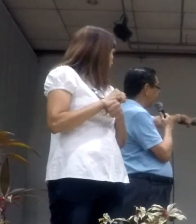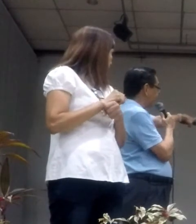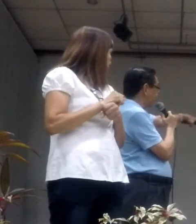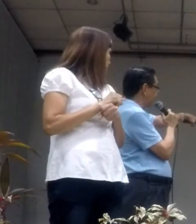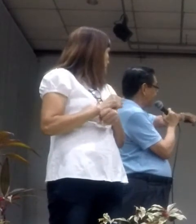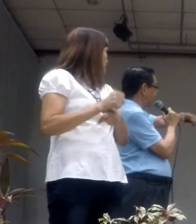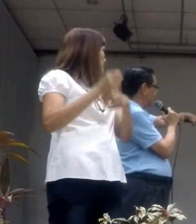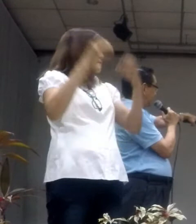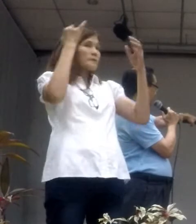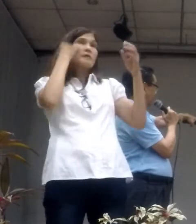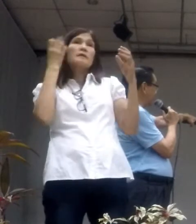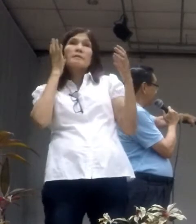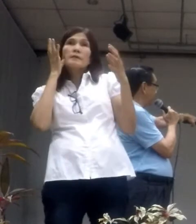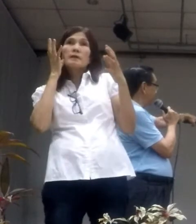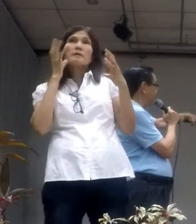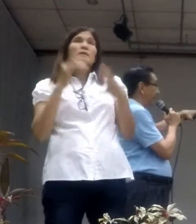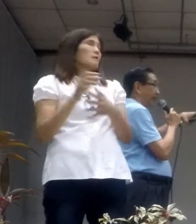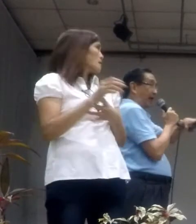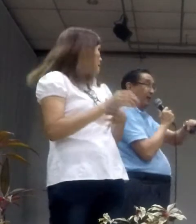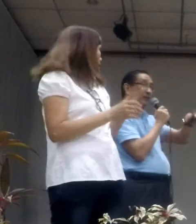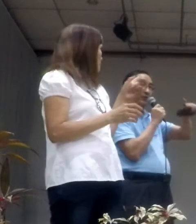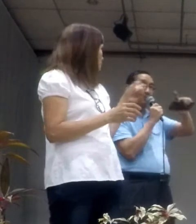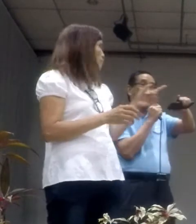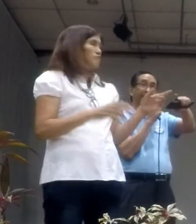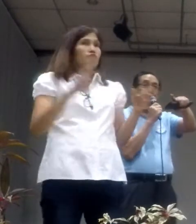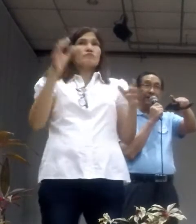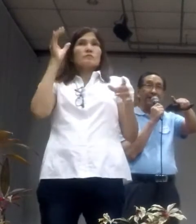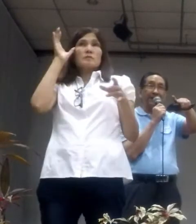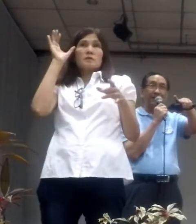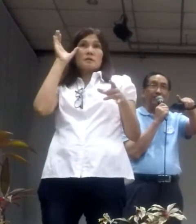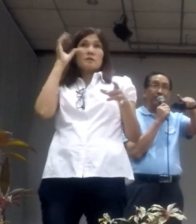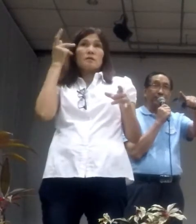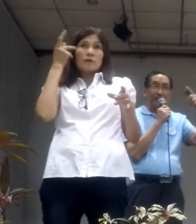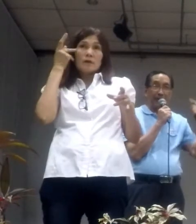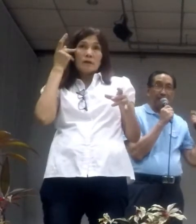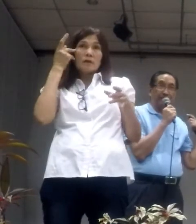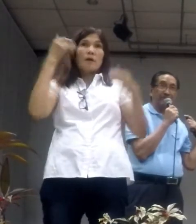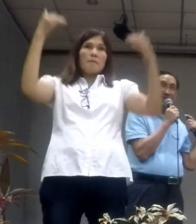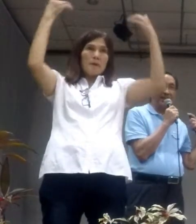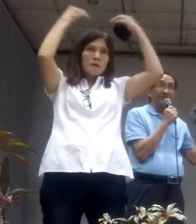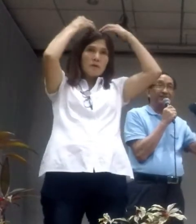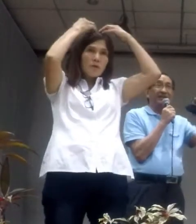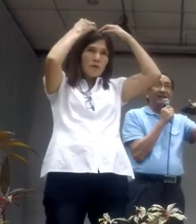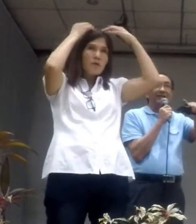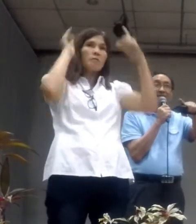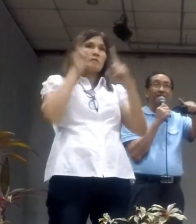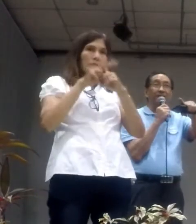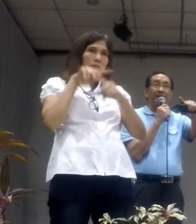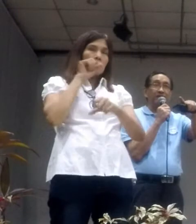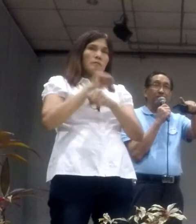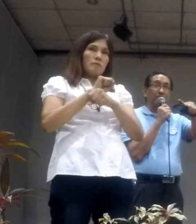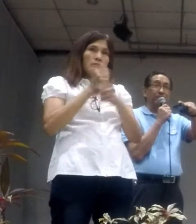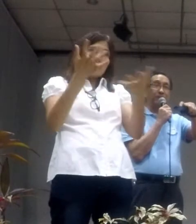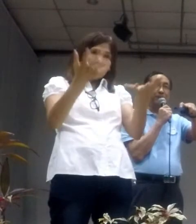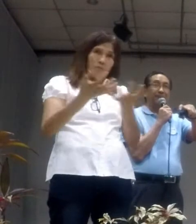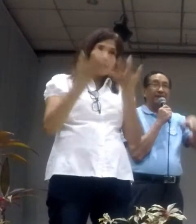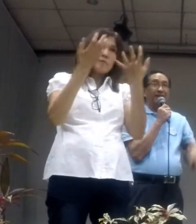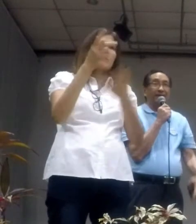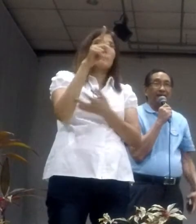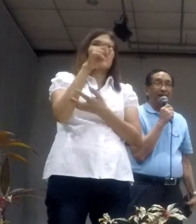food outlets such as Jollibee. I want to invite Perla now to come up on stage. She wants to